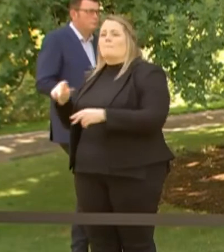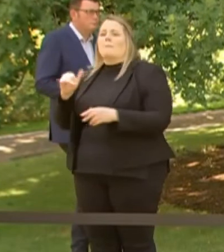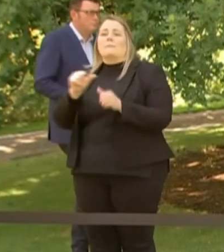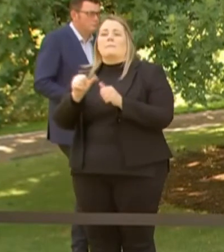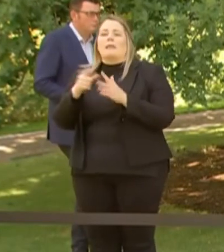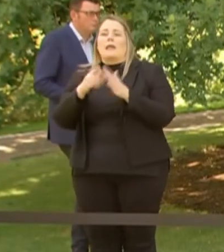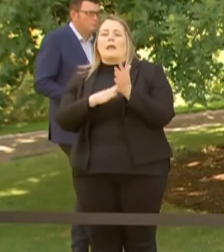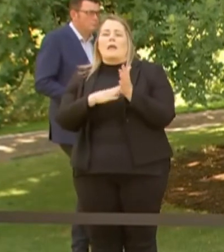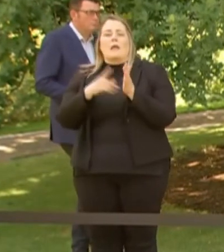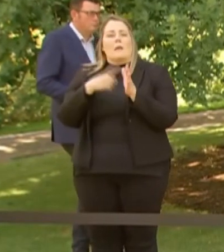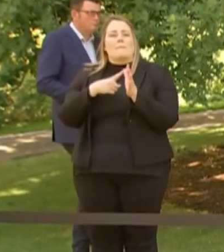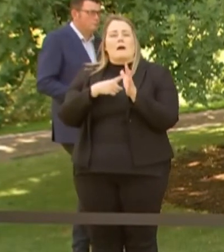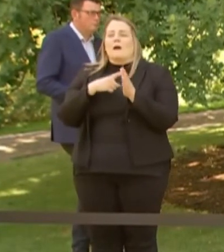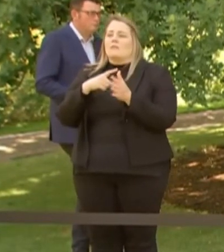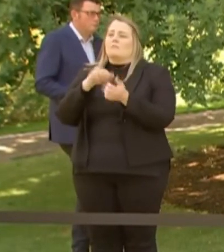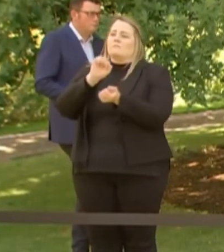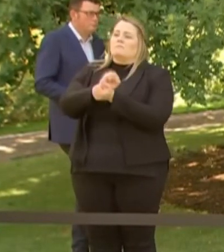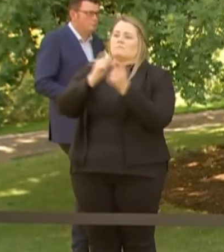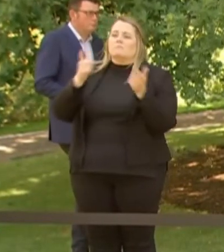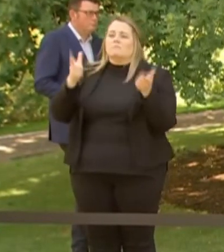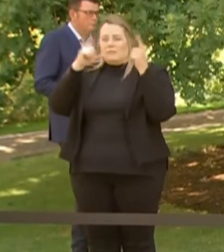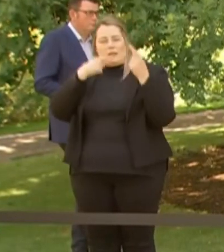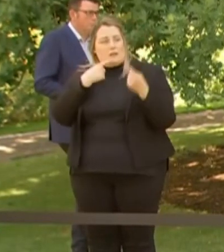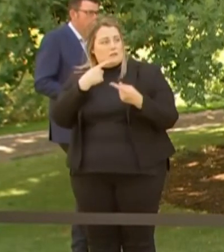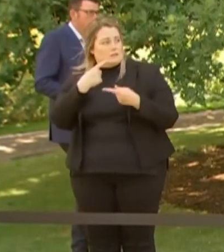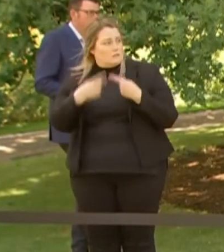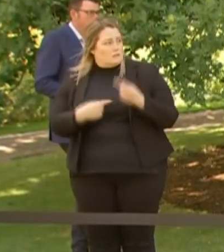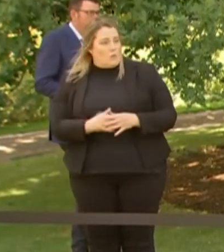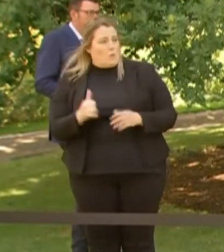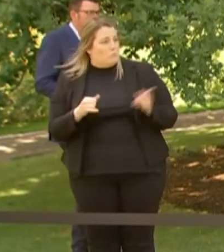been doing that. Do you want to do yours first, Rich, or?